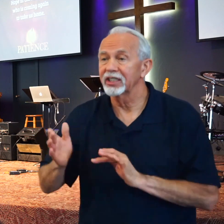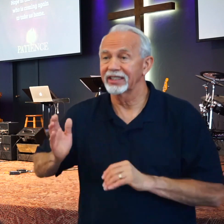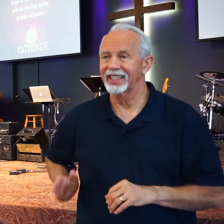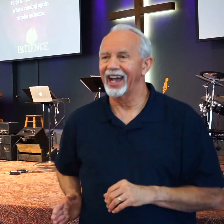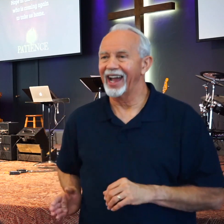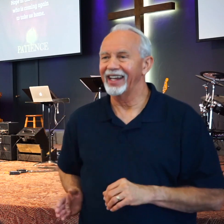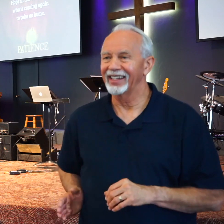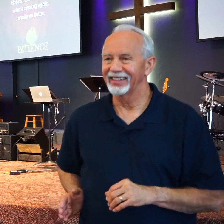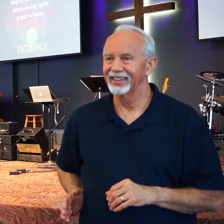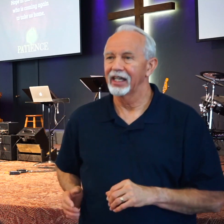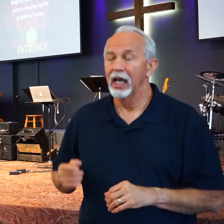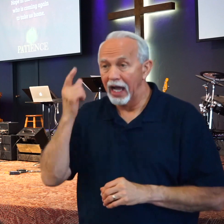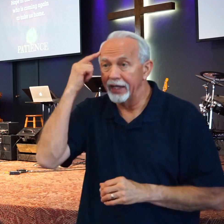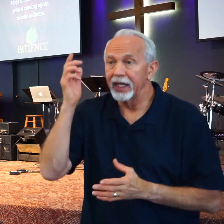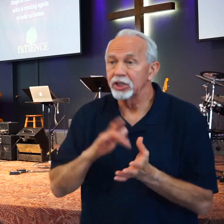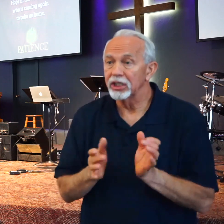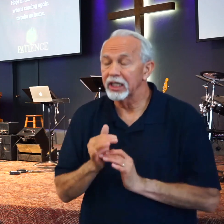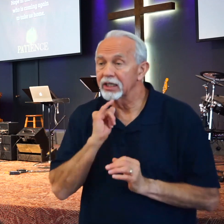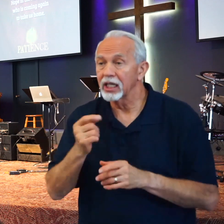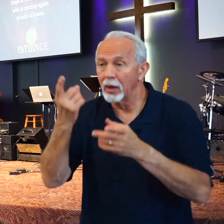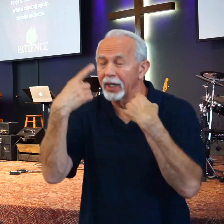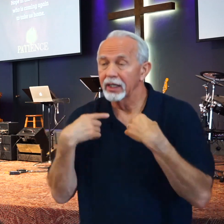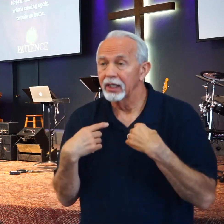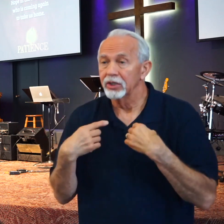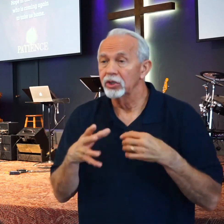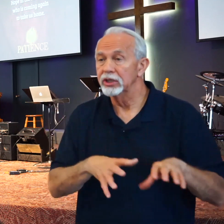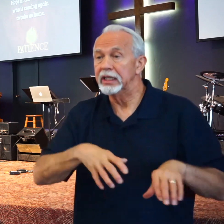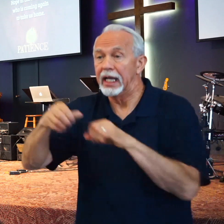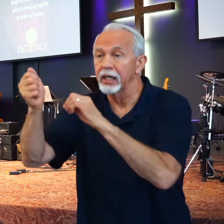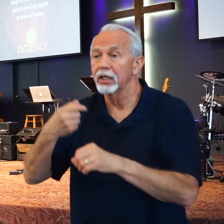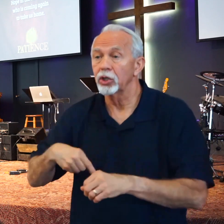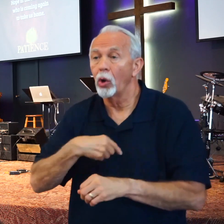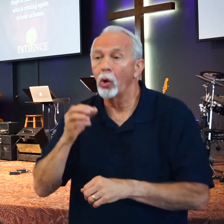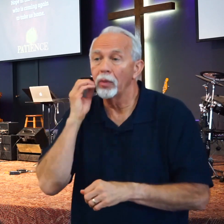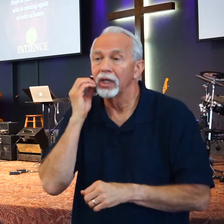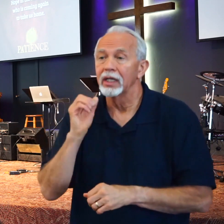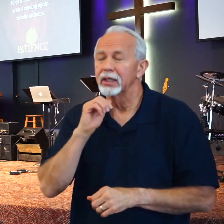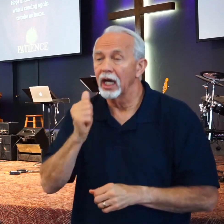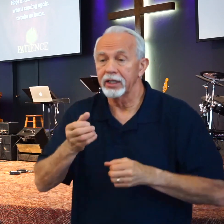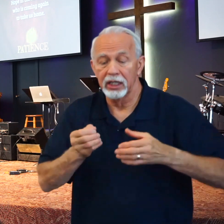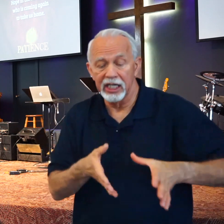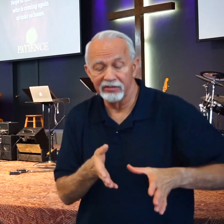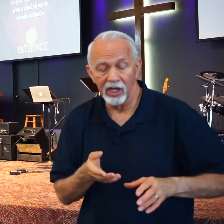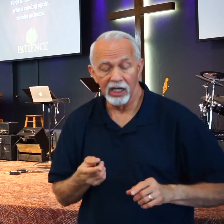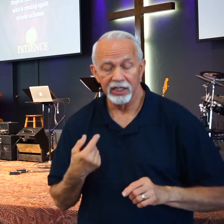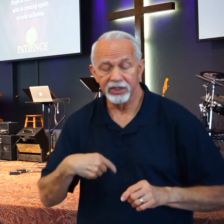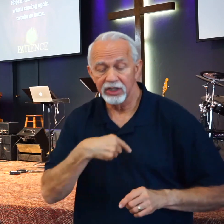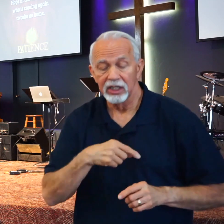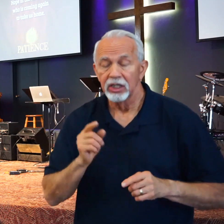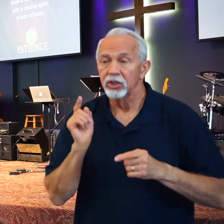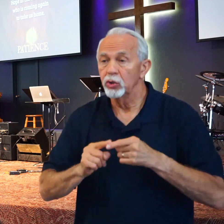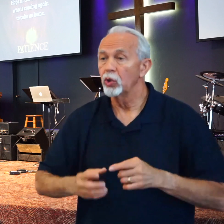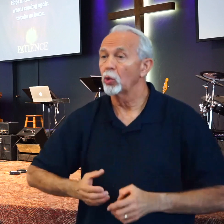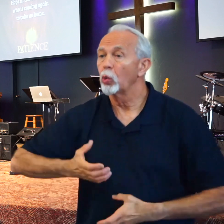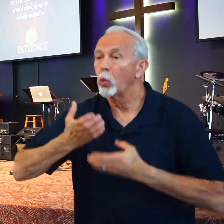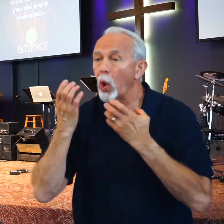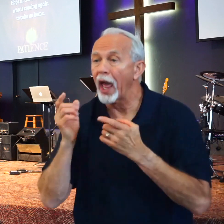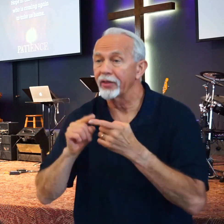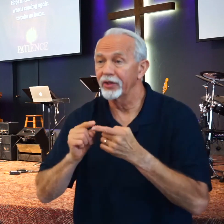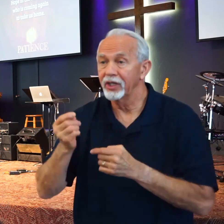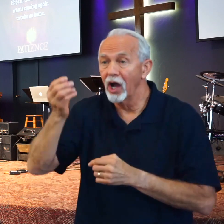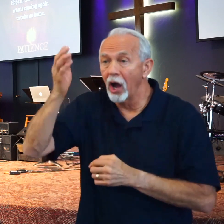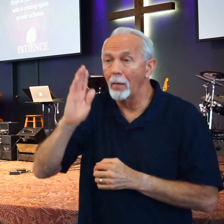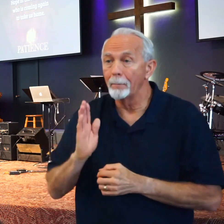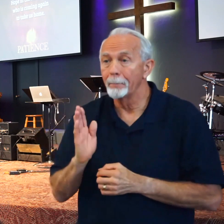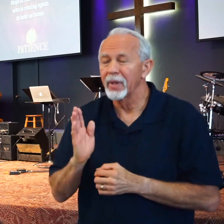I also think Jesus is coming to take us home, not to leave us to the wrath to come. You see, the